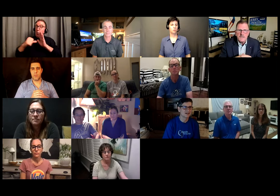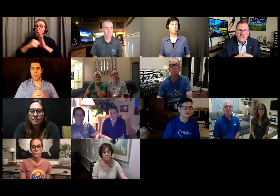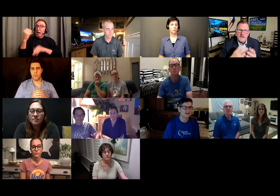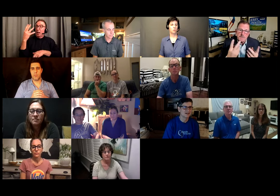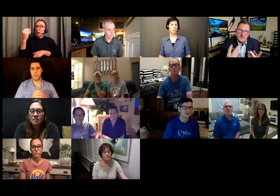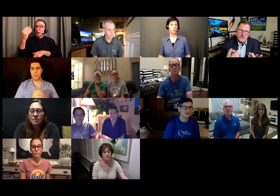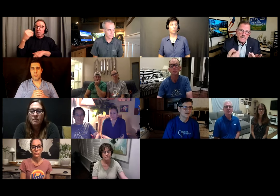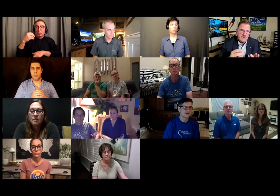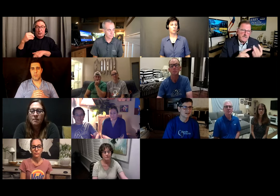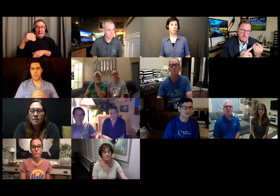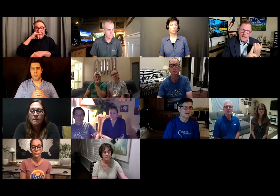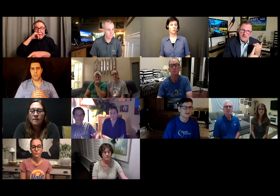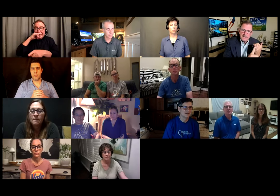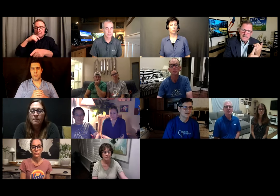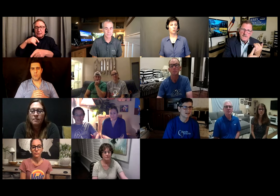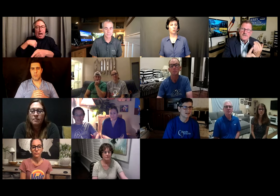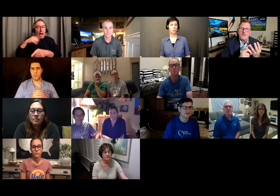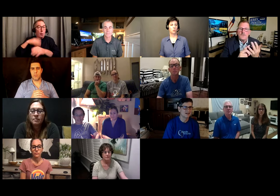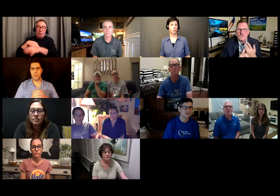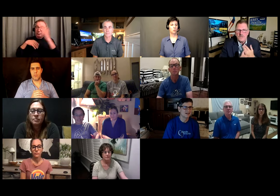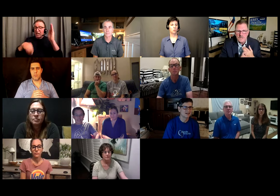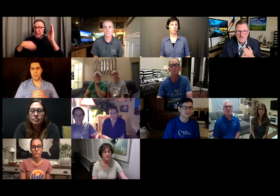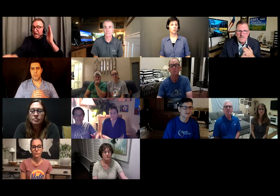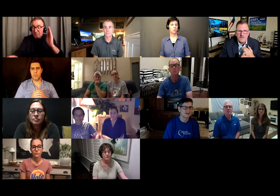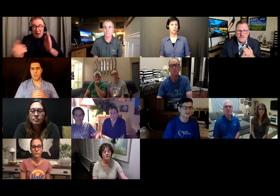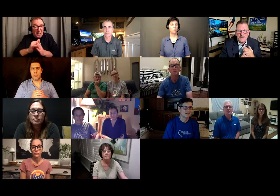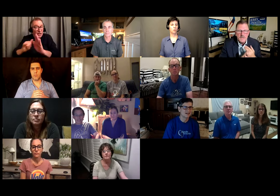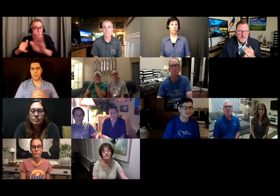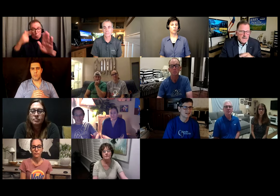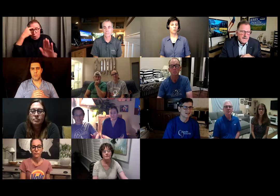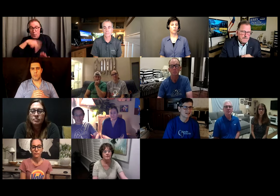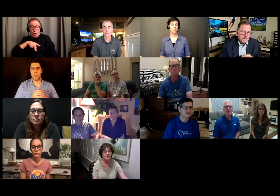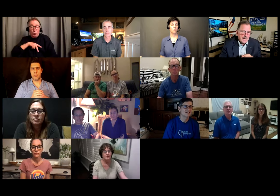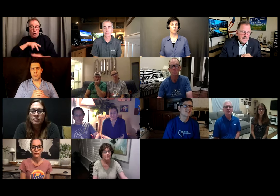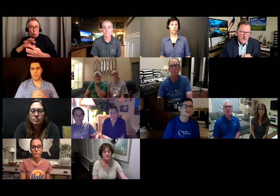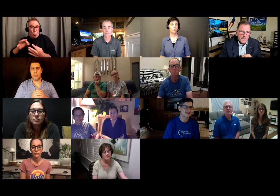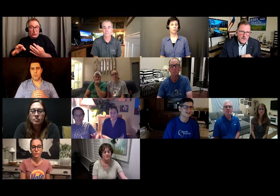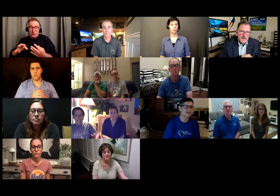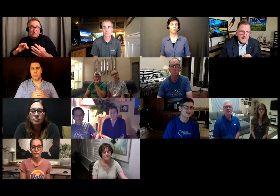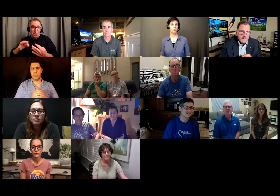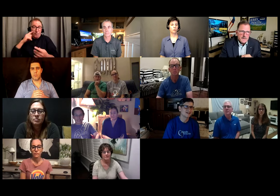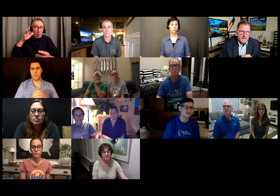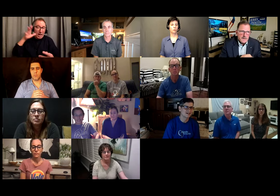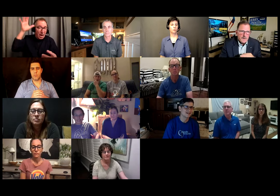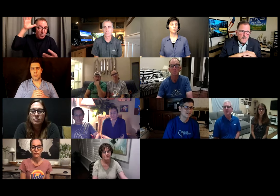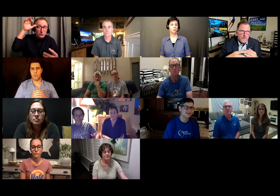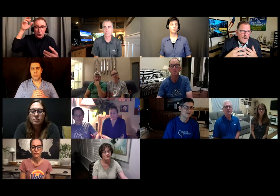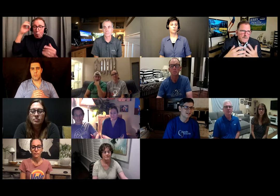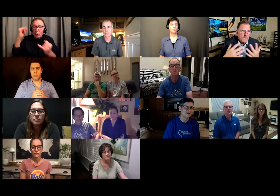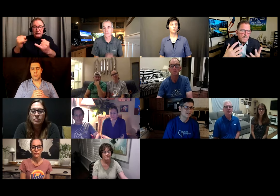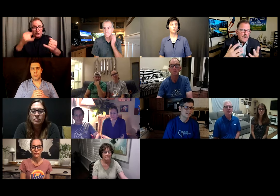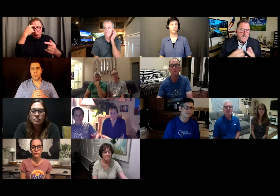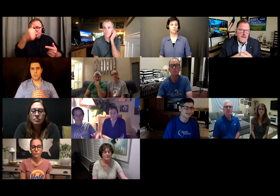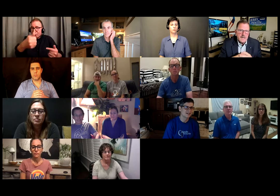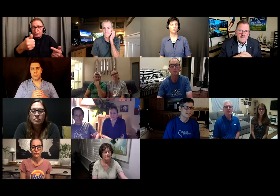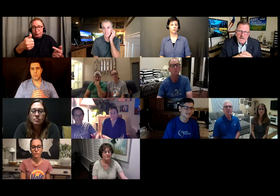choice. That's a personal choice on the parents. It's a personal choice on the individuals. I don't know that